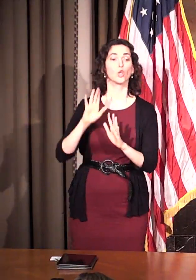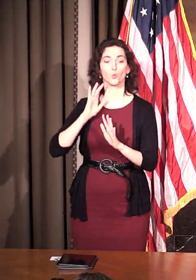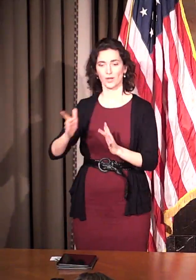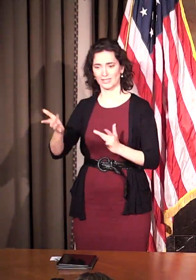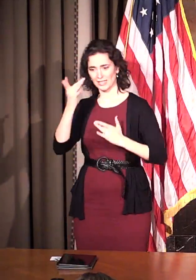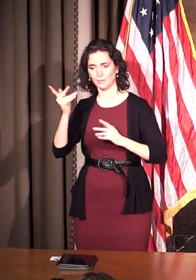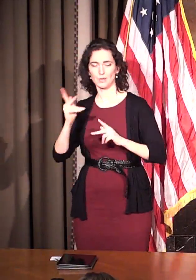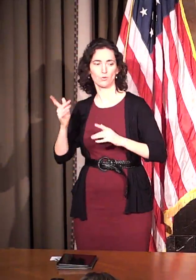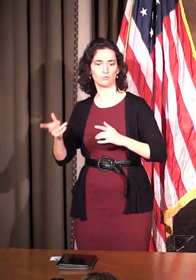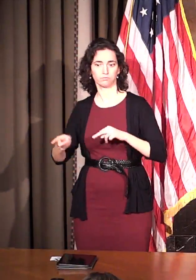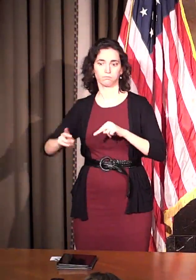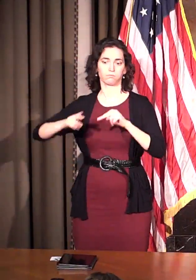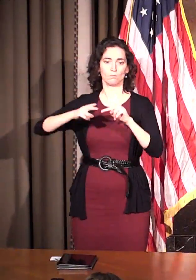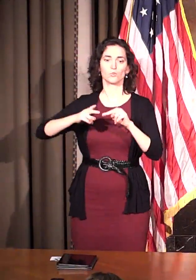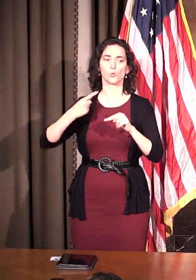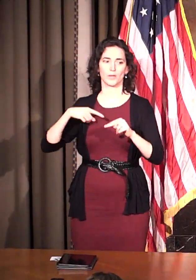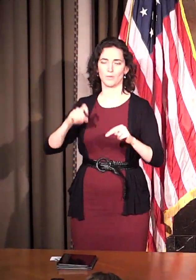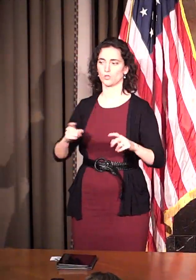So thank you, everyone.